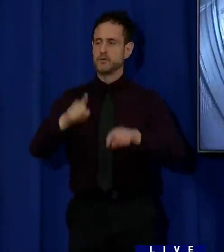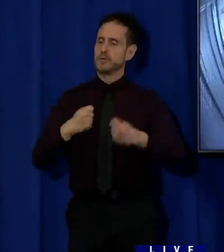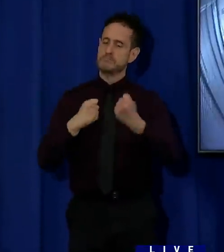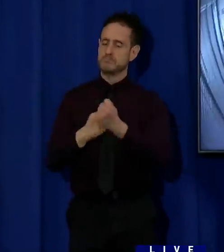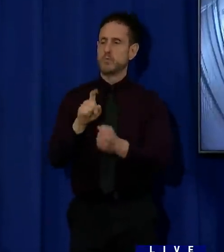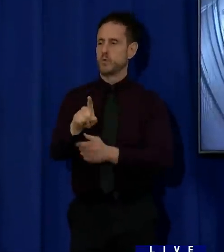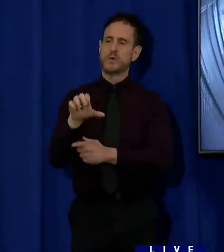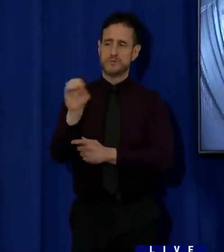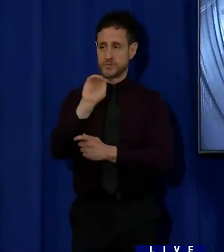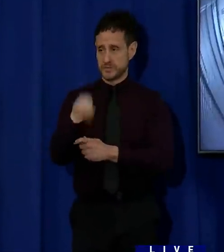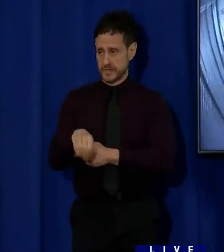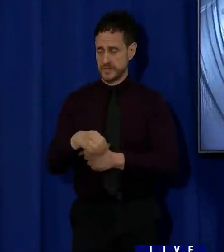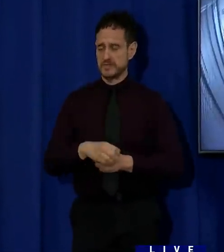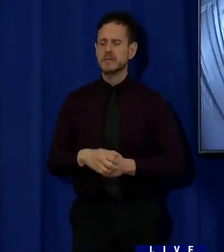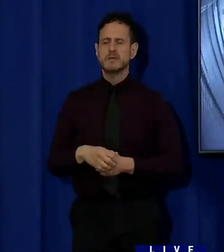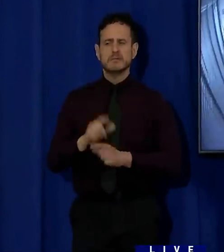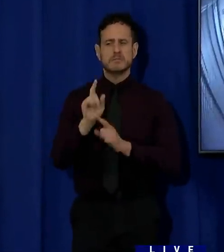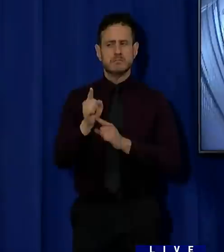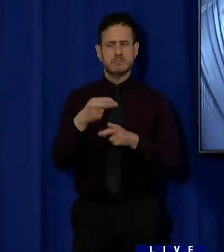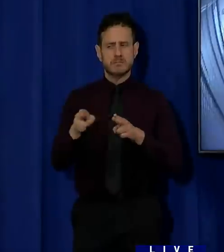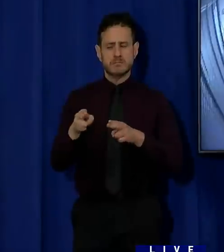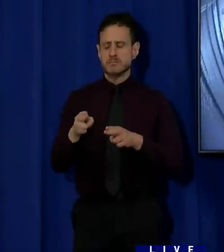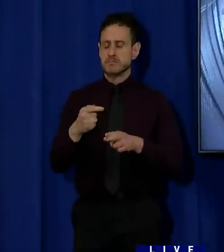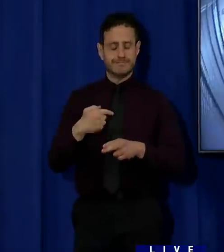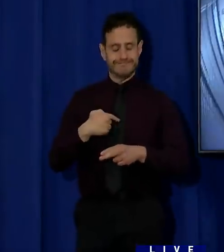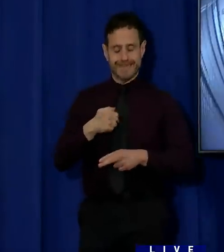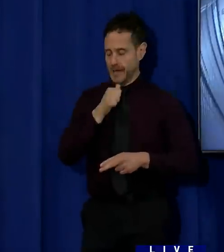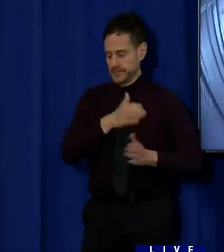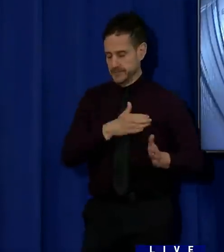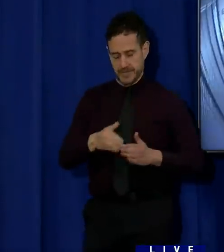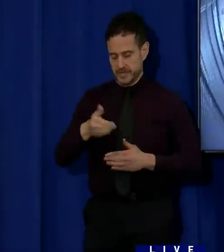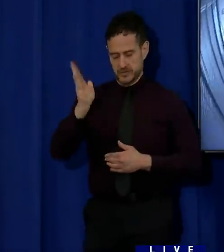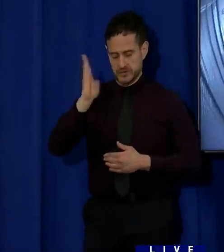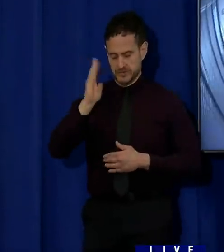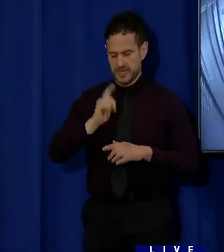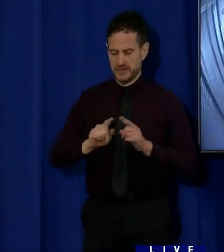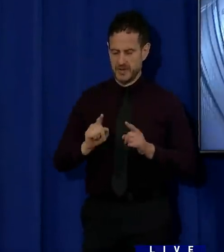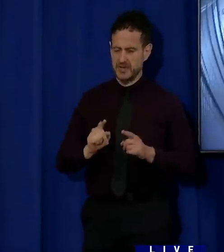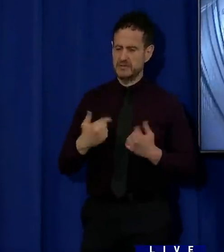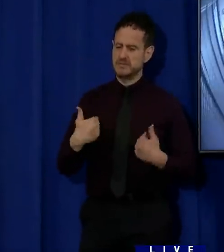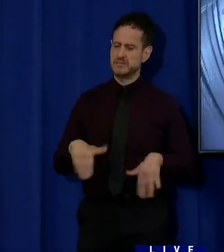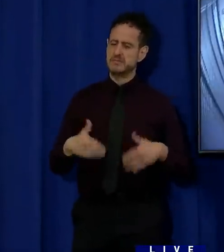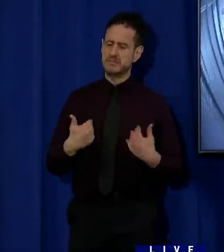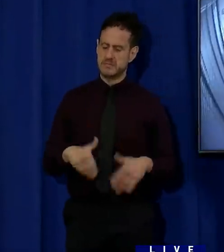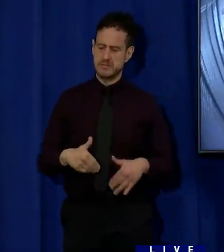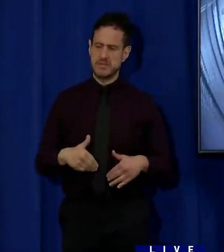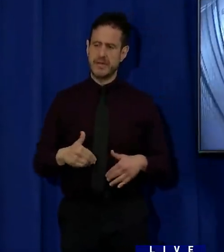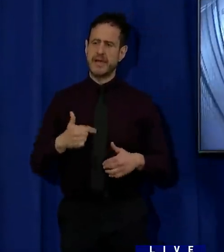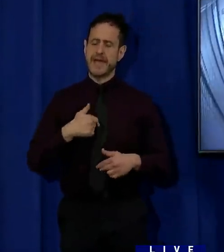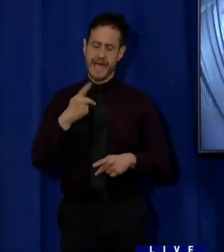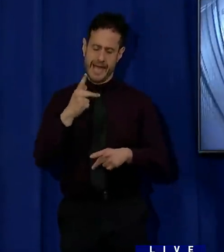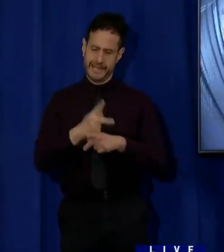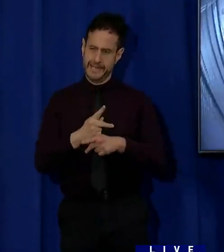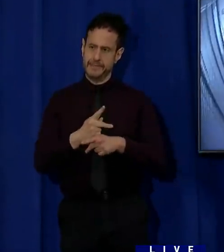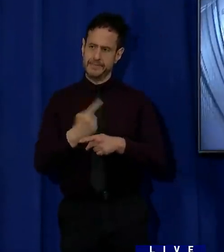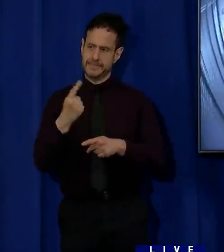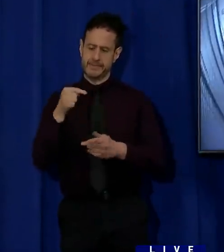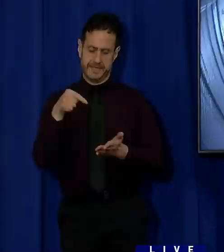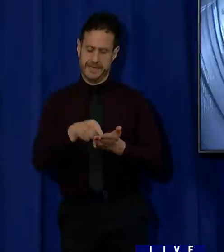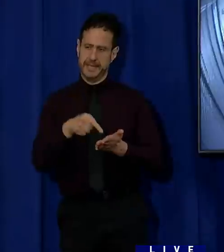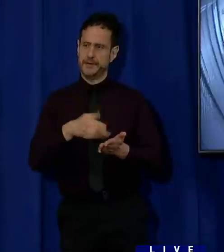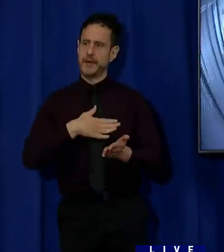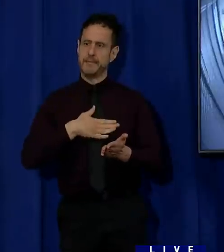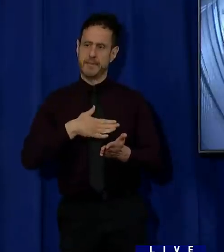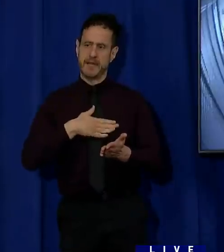second. I was not going to speak, but this is something that I keep on my phone, especially lately,